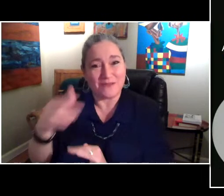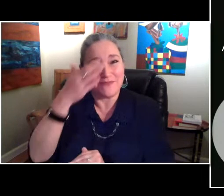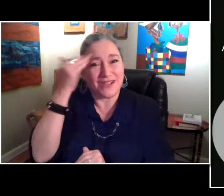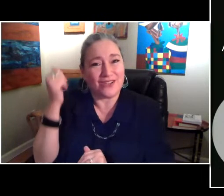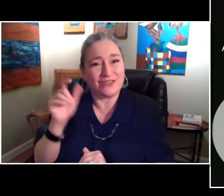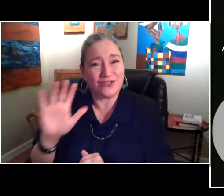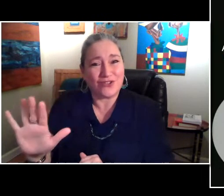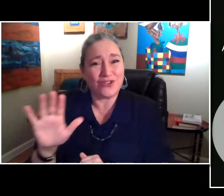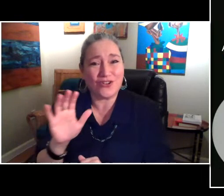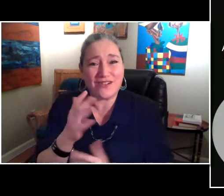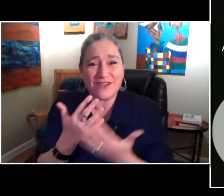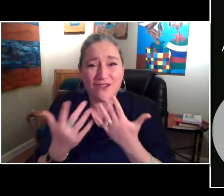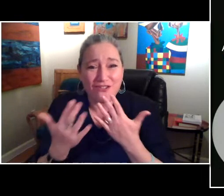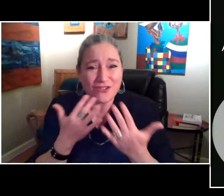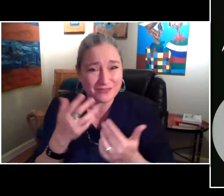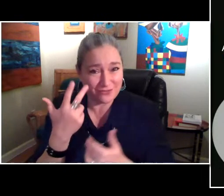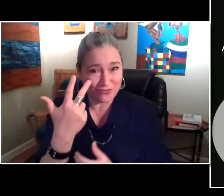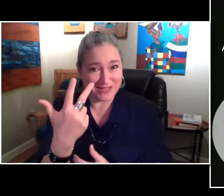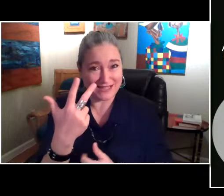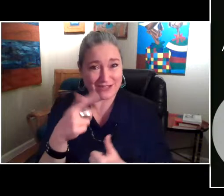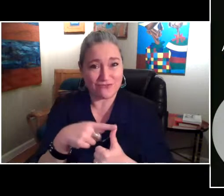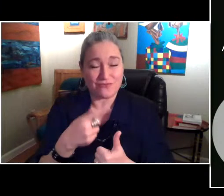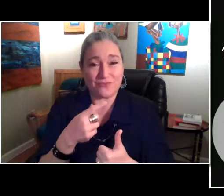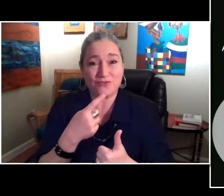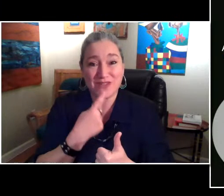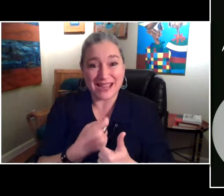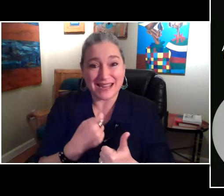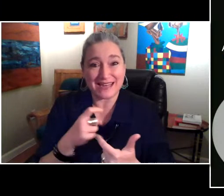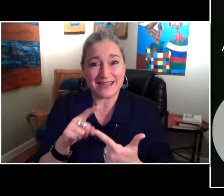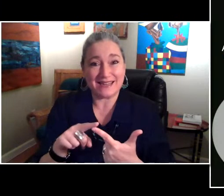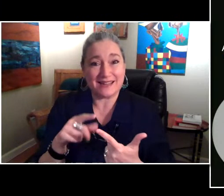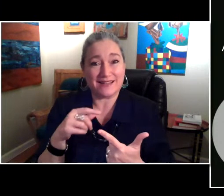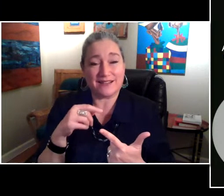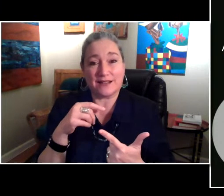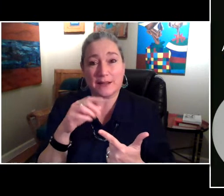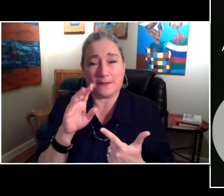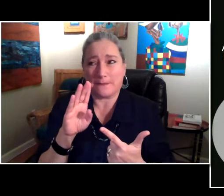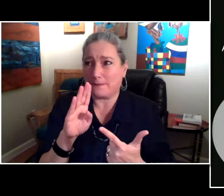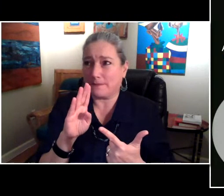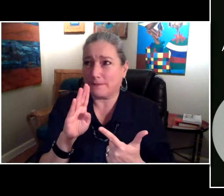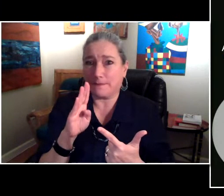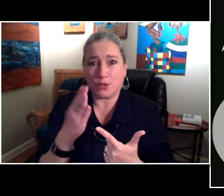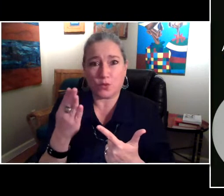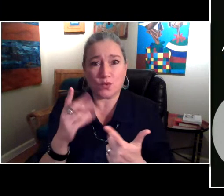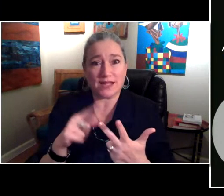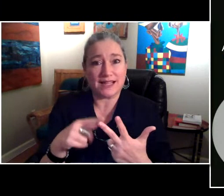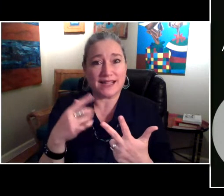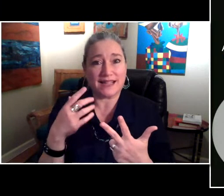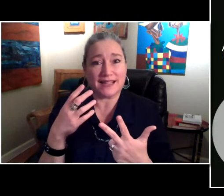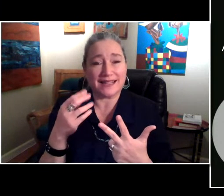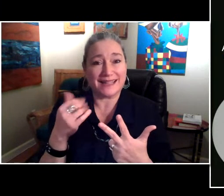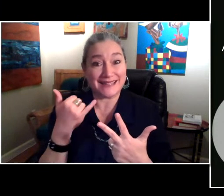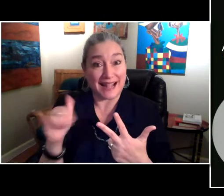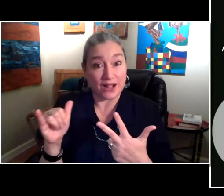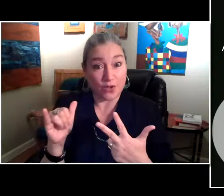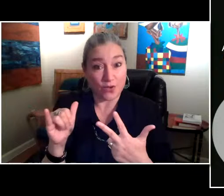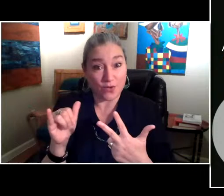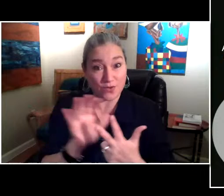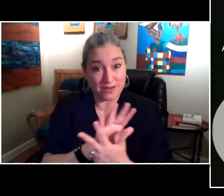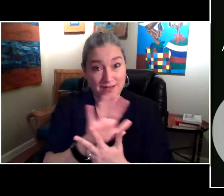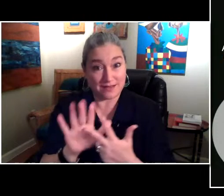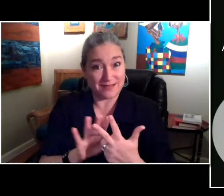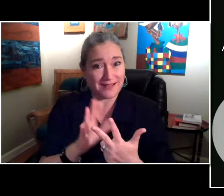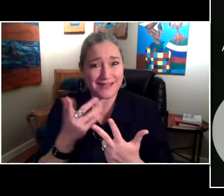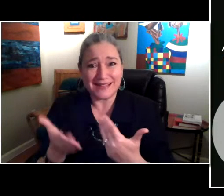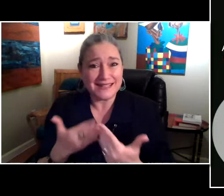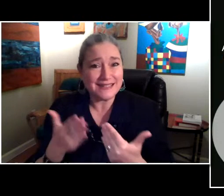was Nancy Rourke. This is her name sign. I chose a lot of her art because of the vibrant colors,